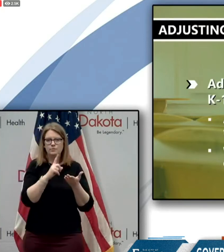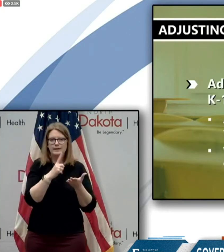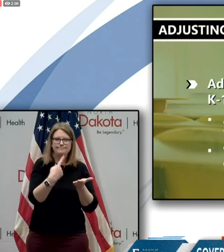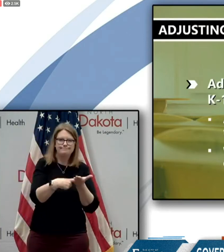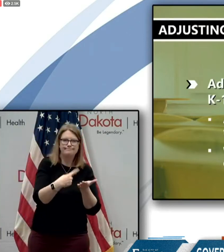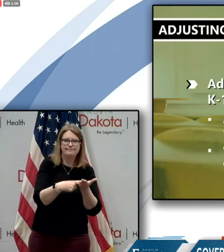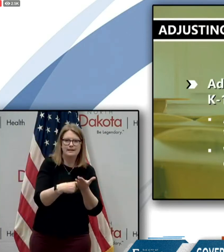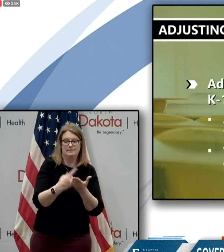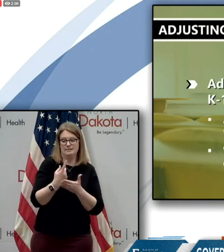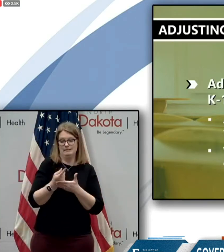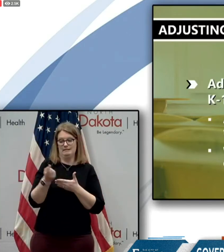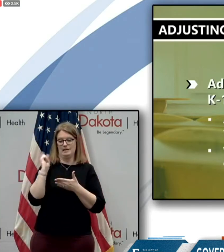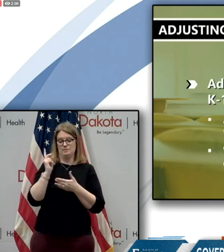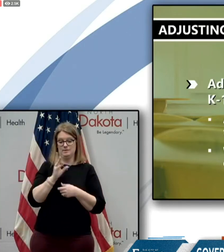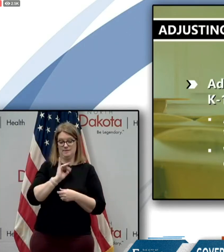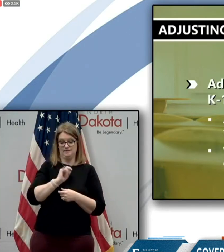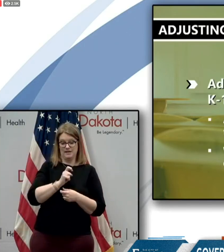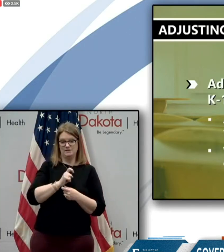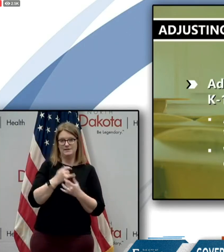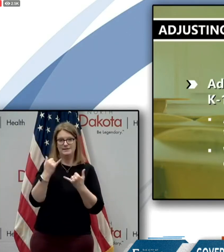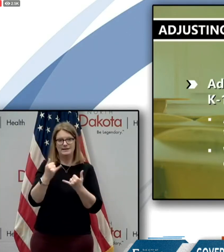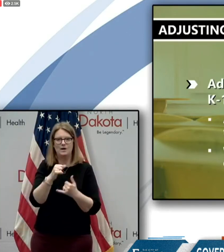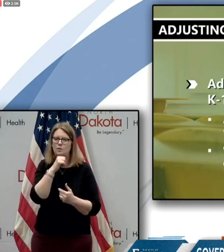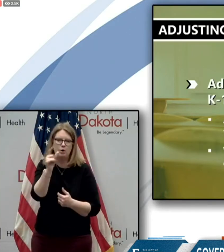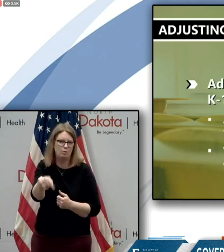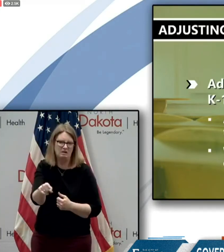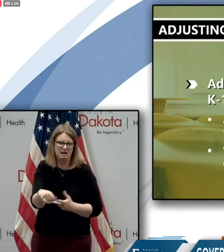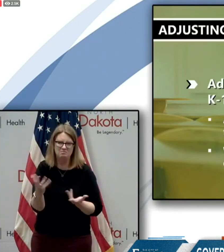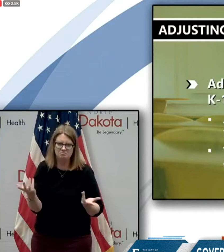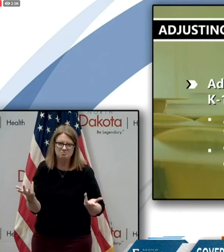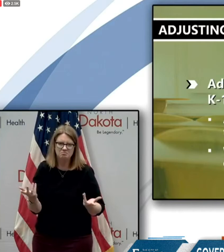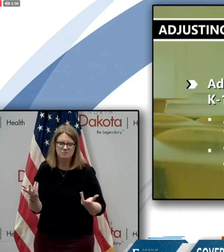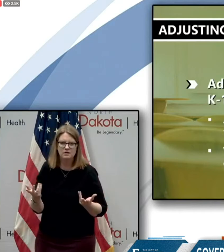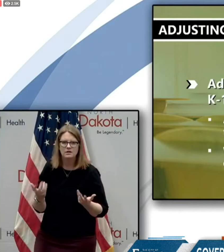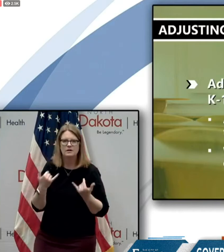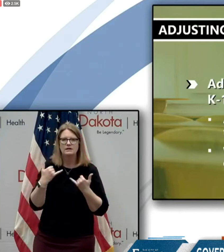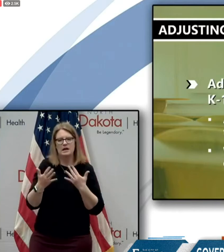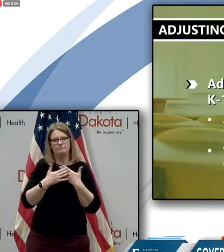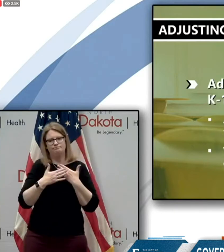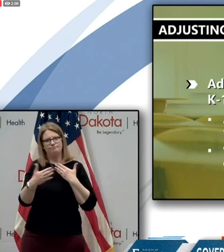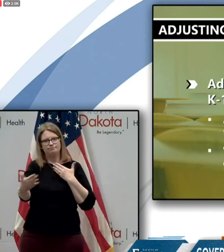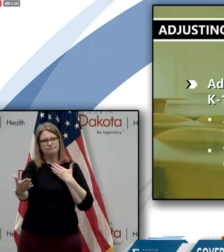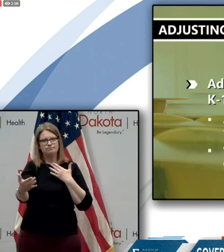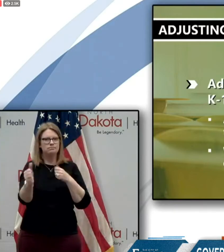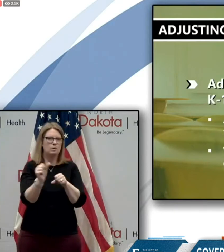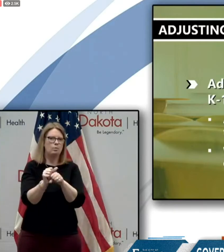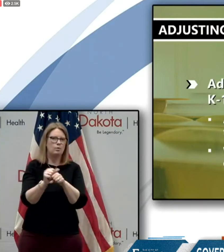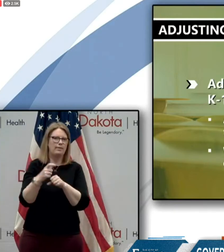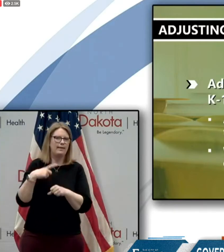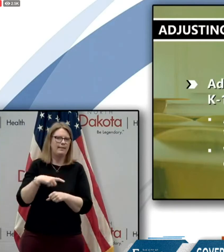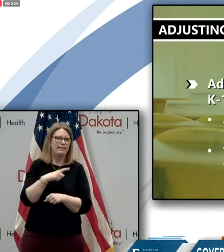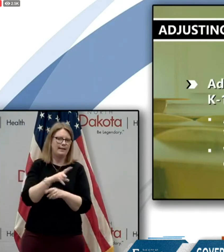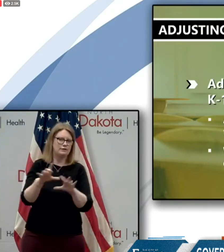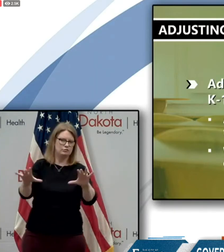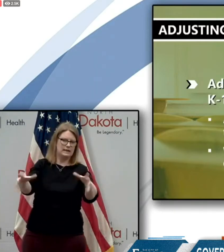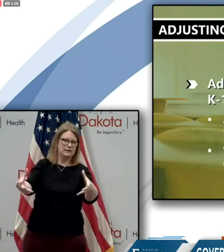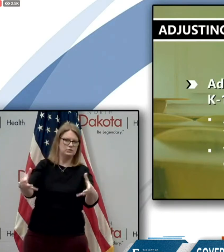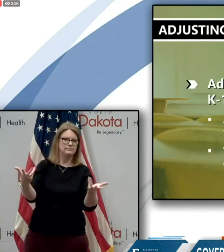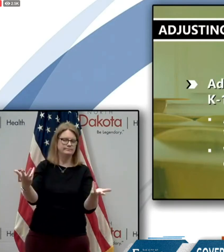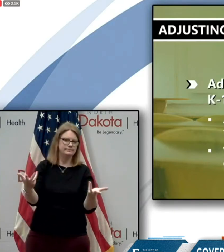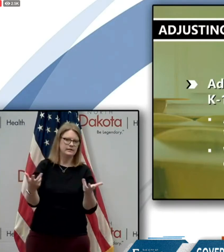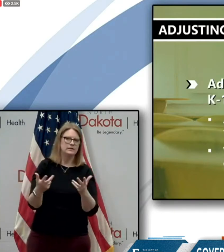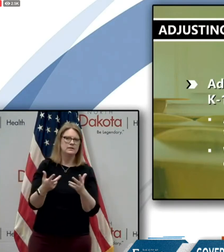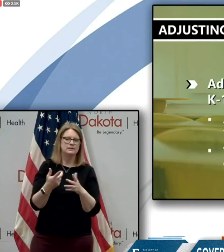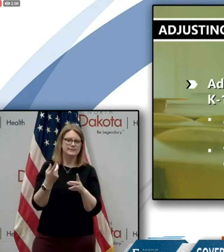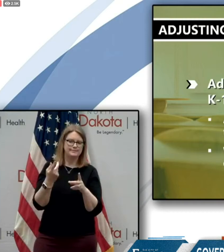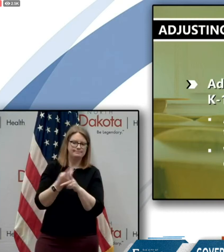now when we no longer need it. And we'll continue to work with legislature to determine how to address things going